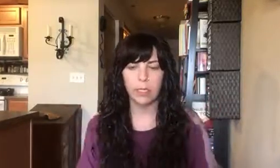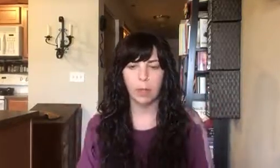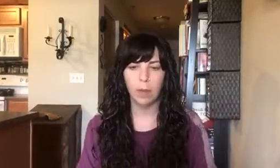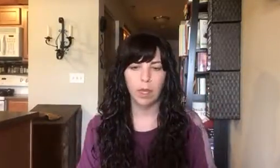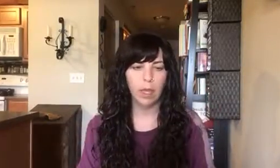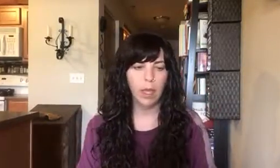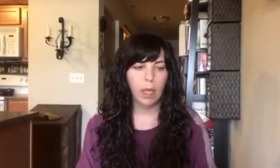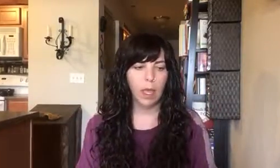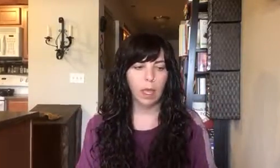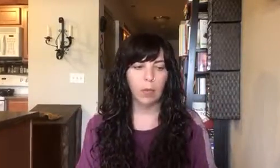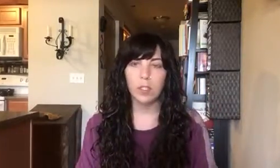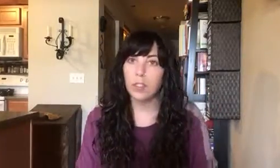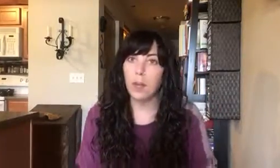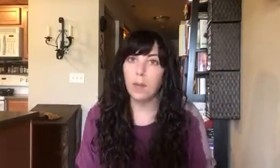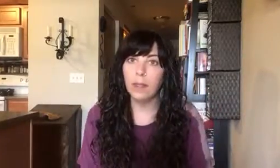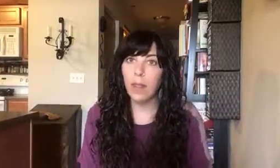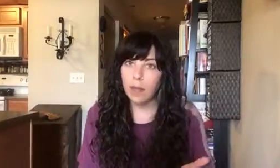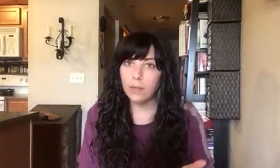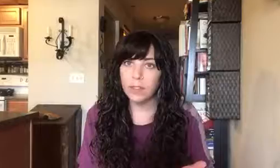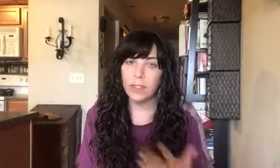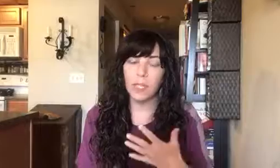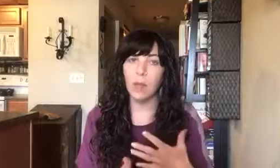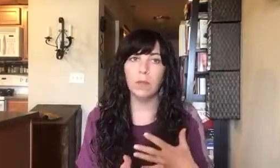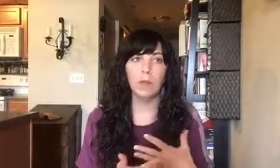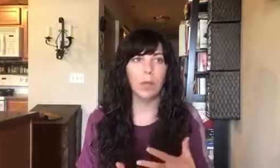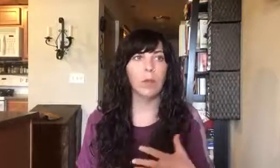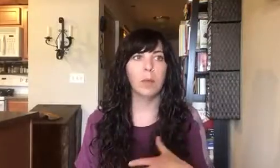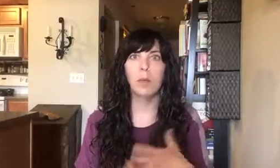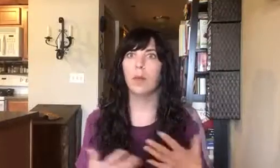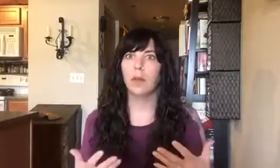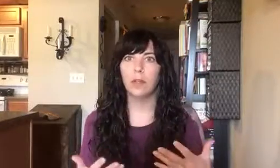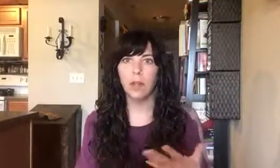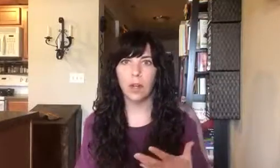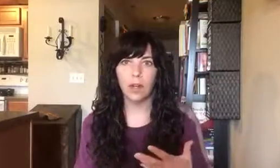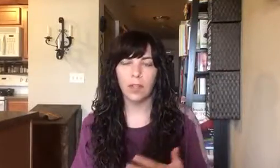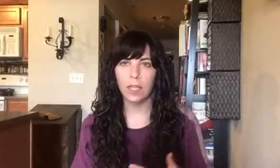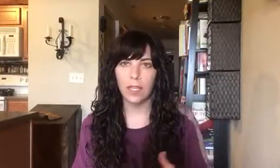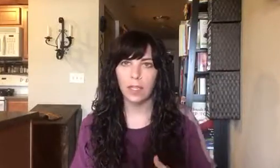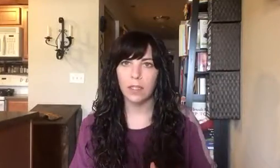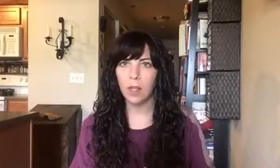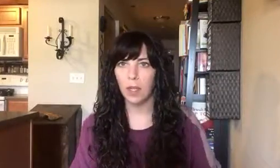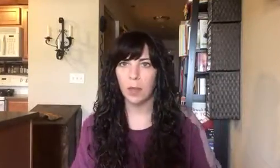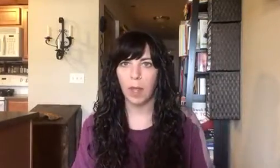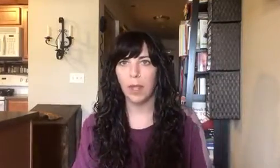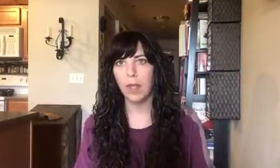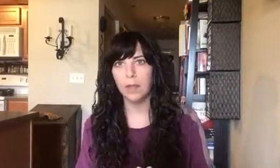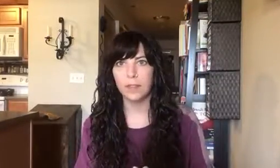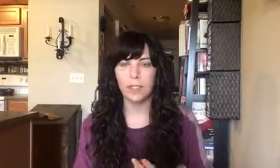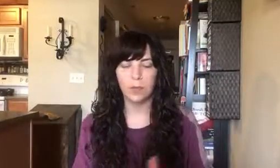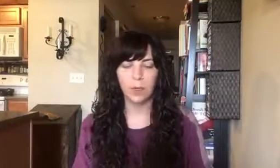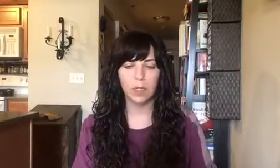Day, but we just talk about love. It's a time of year where people are thinking and talking about love a little more.